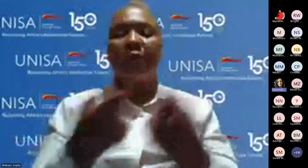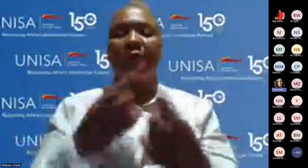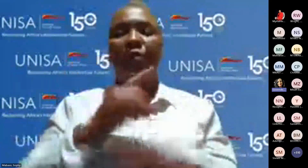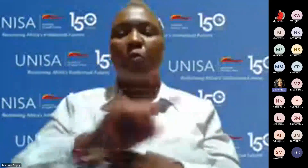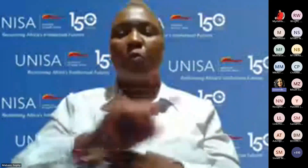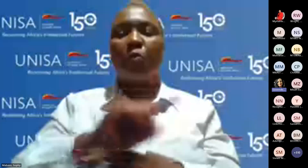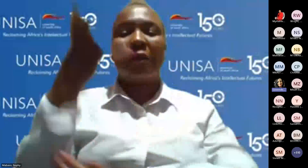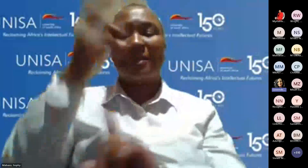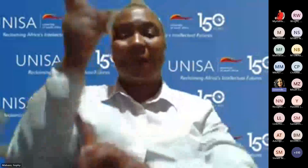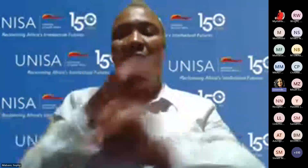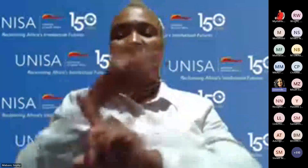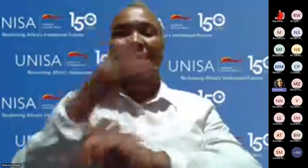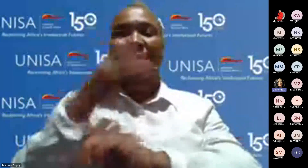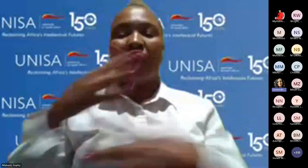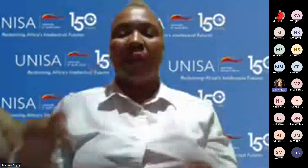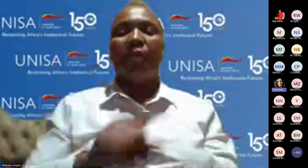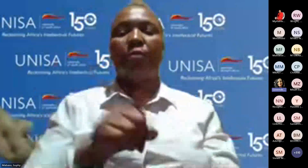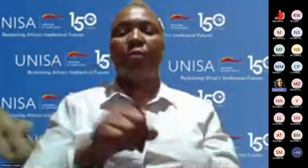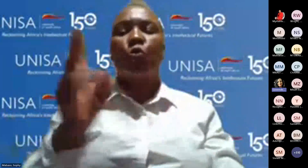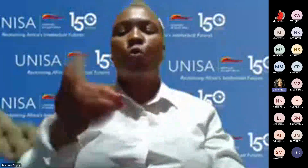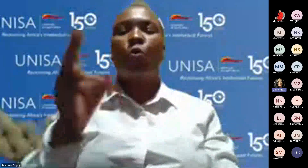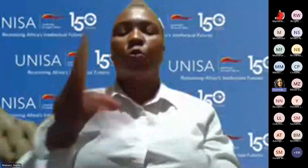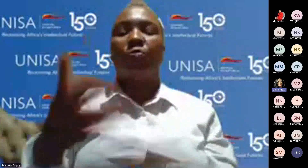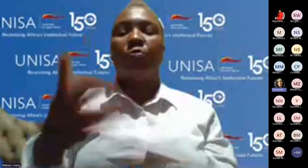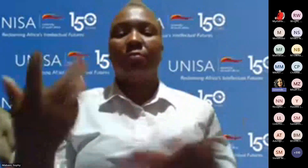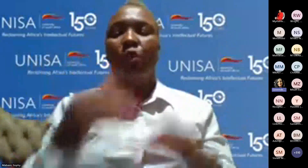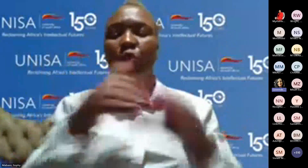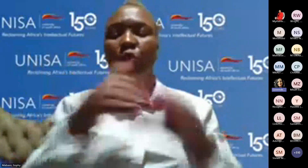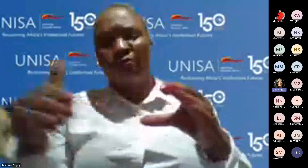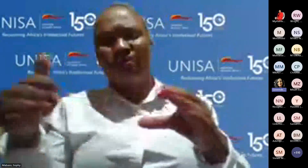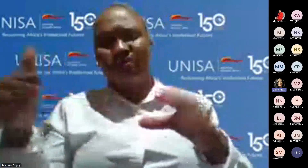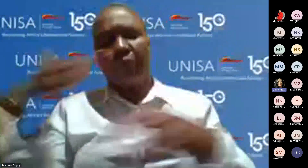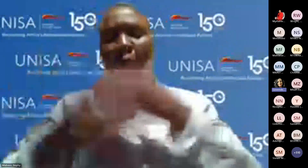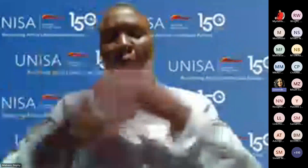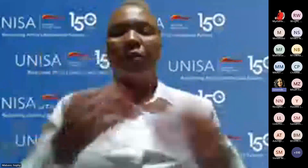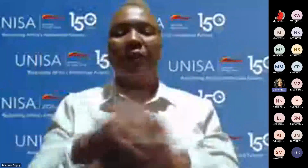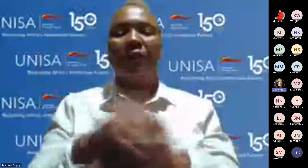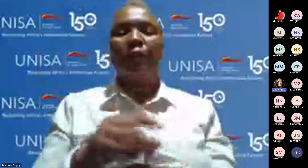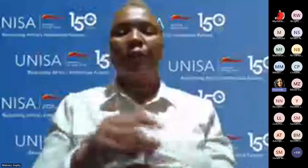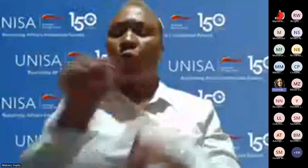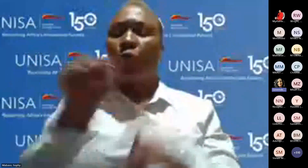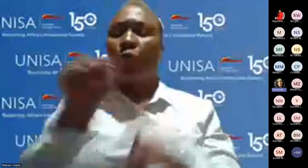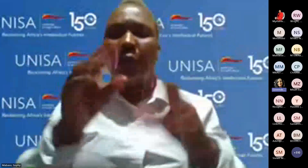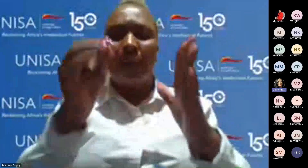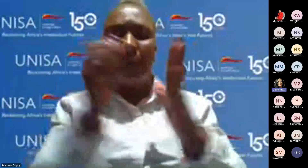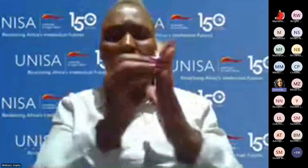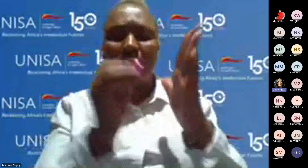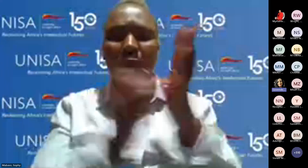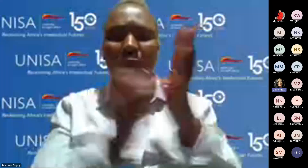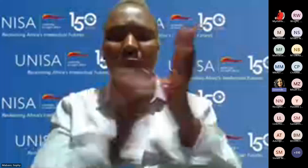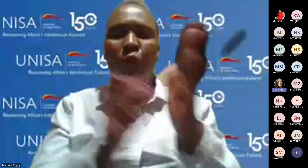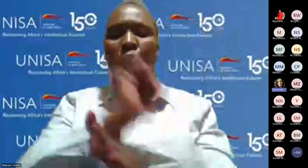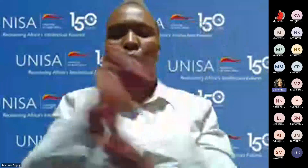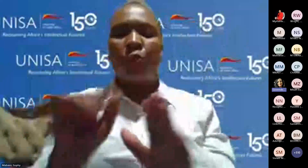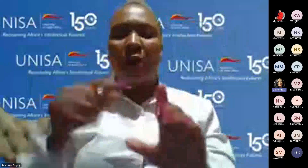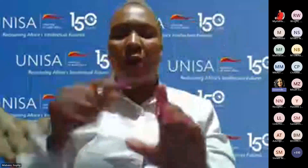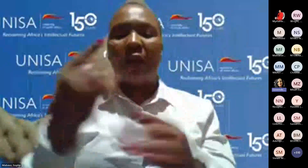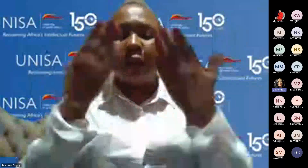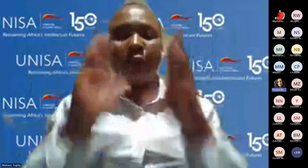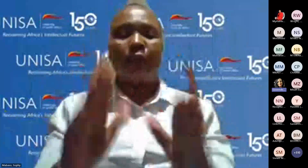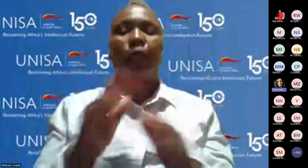presenters are saying to you, but also, through the questions posed by your fellow colleagues. So please try to attend these